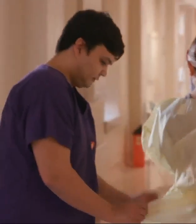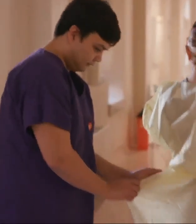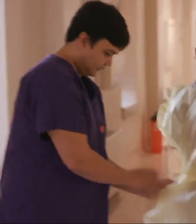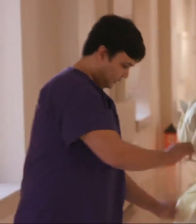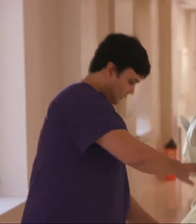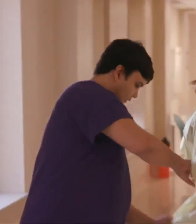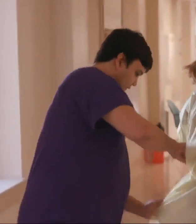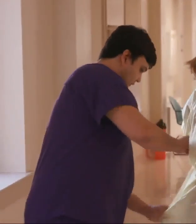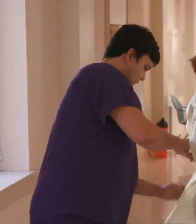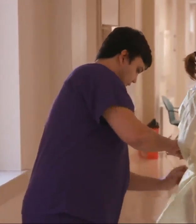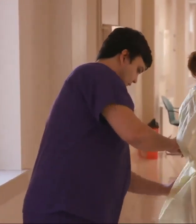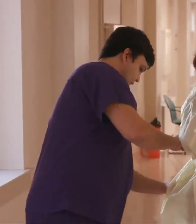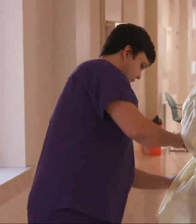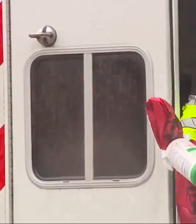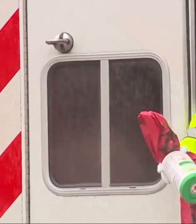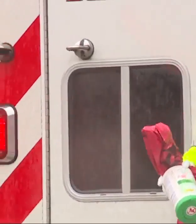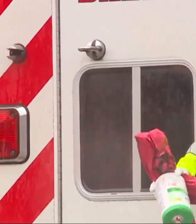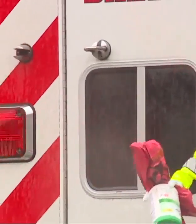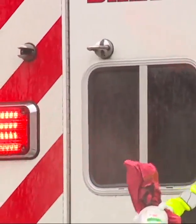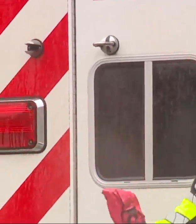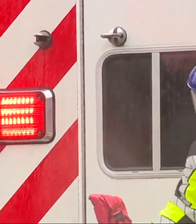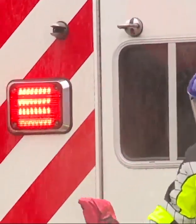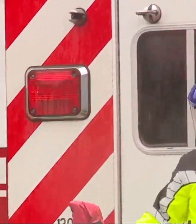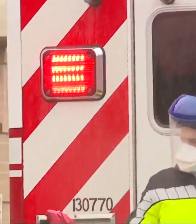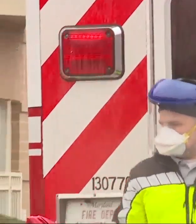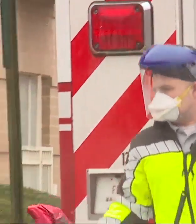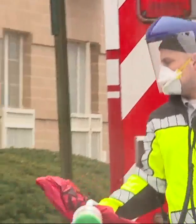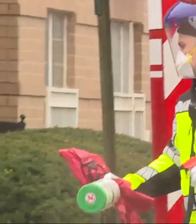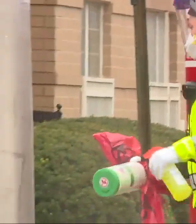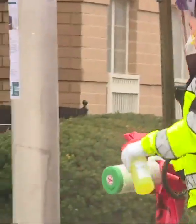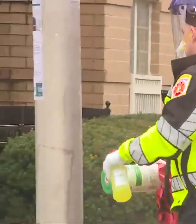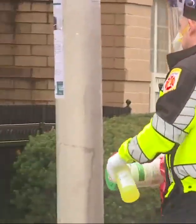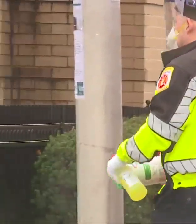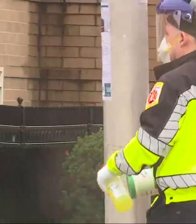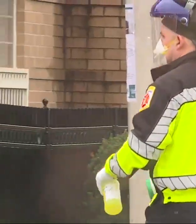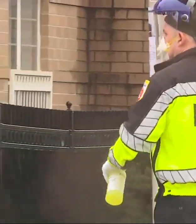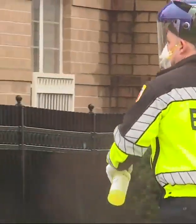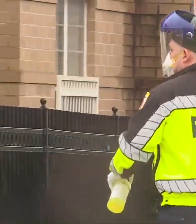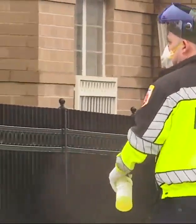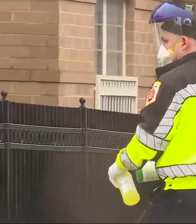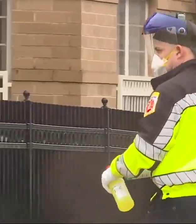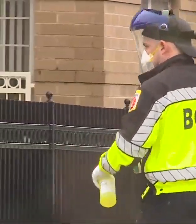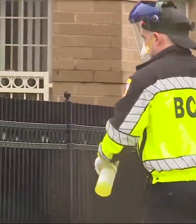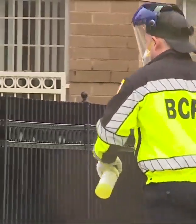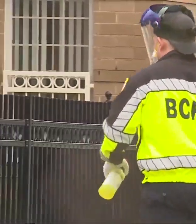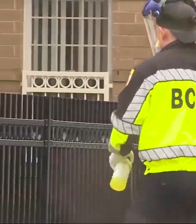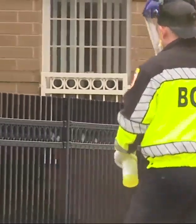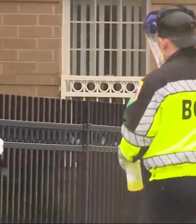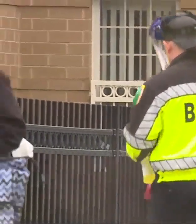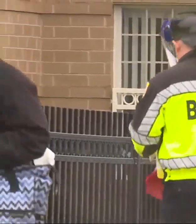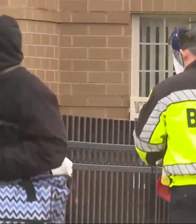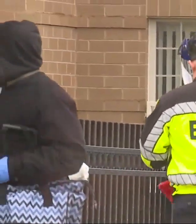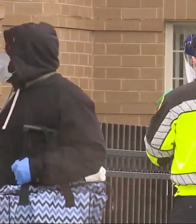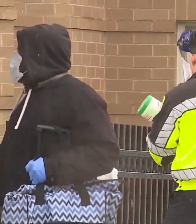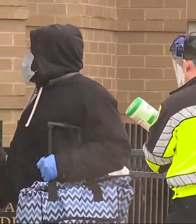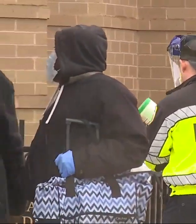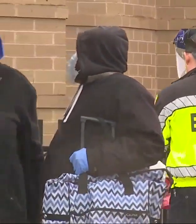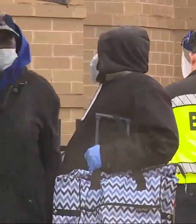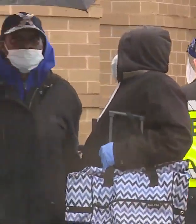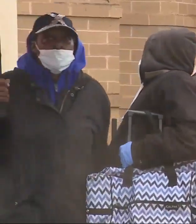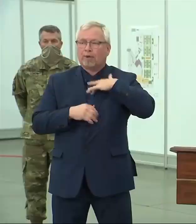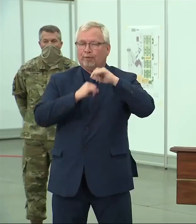created special teams of doctors and nurses to deploy to nursing homes and long-term residential facilities as needed.